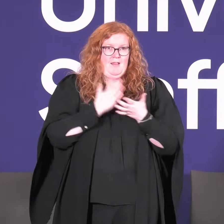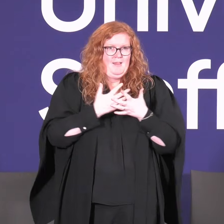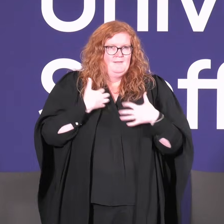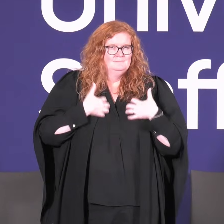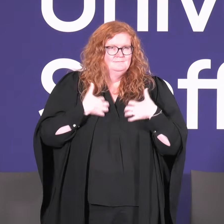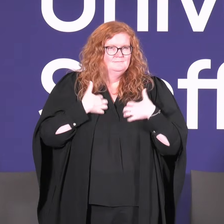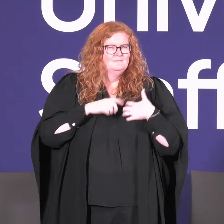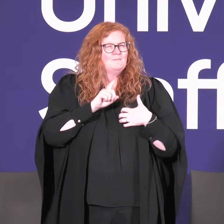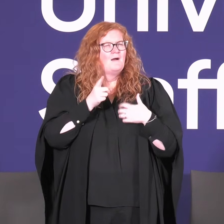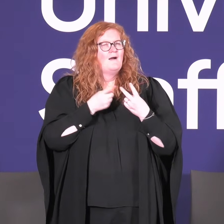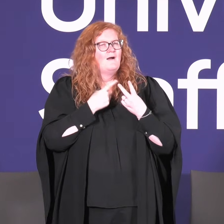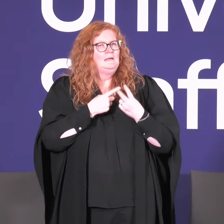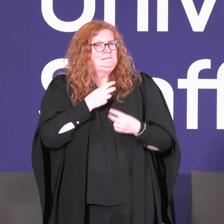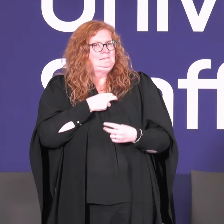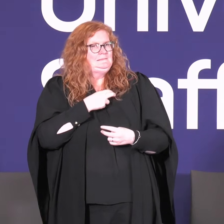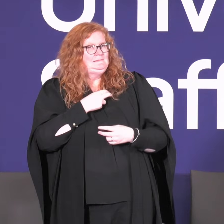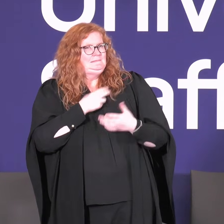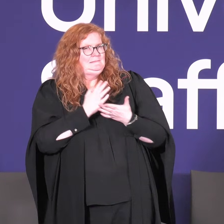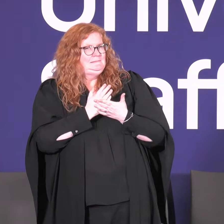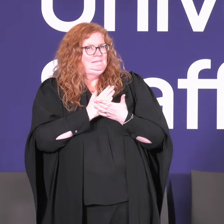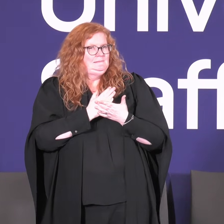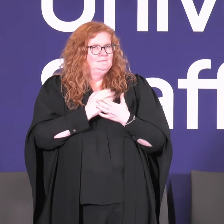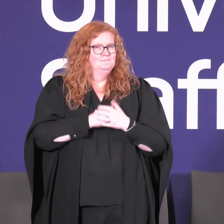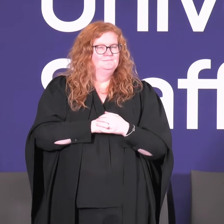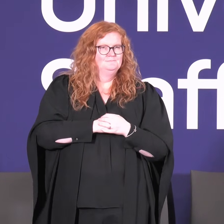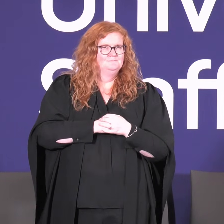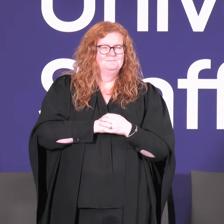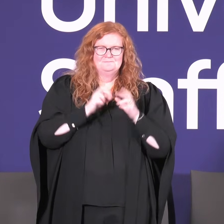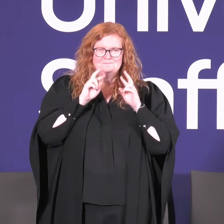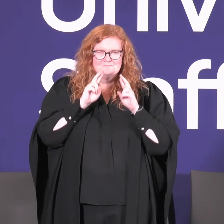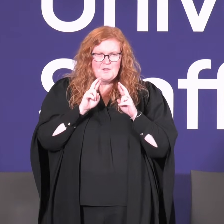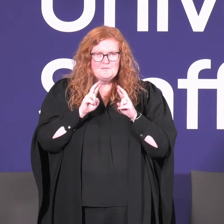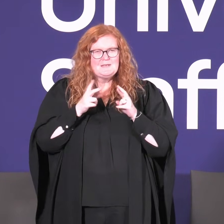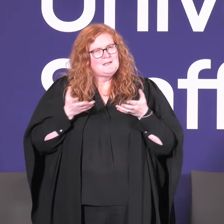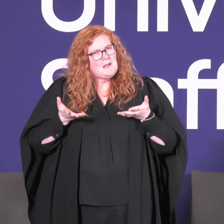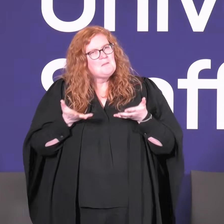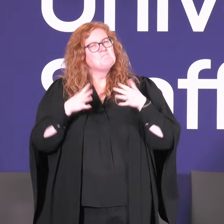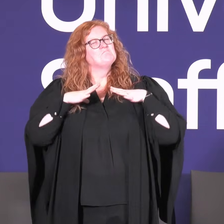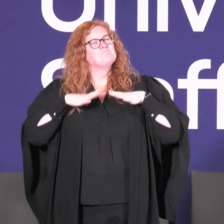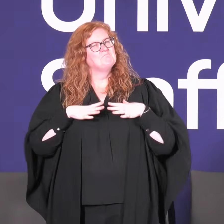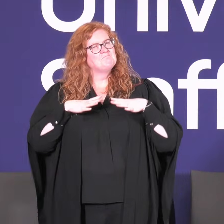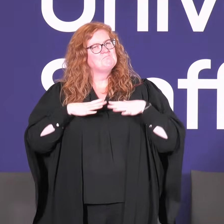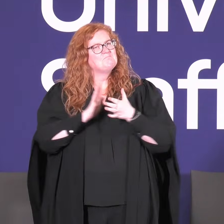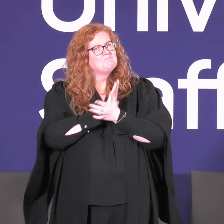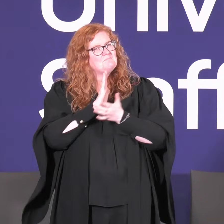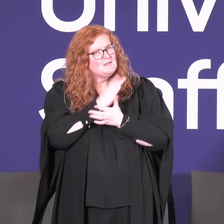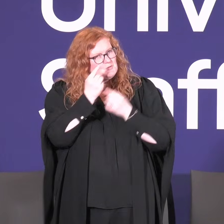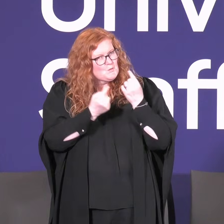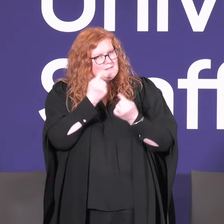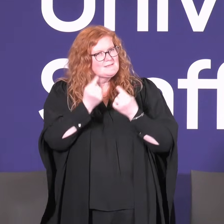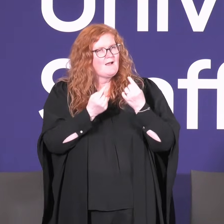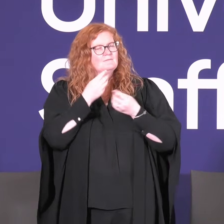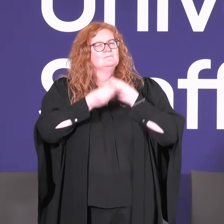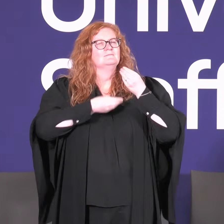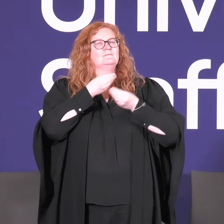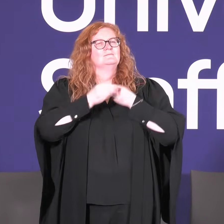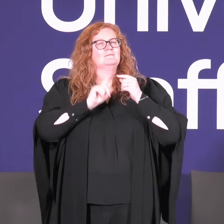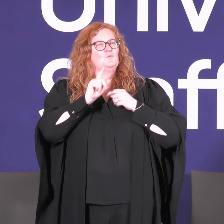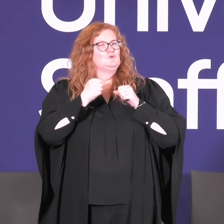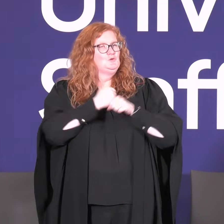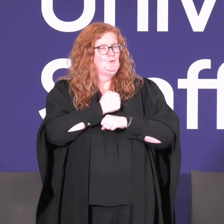and also perhaps most nervous about. Hopefully, I can help you to relax and enjoy it by explaining exactly what to